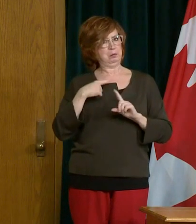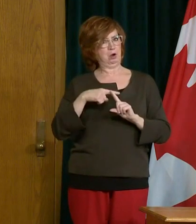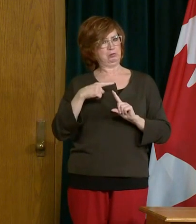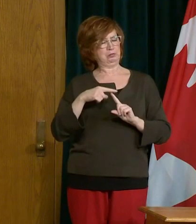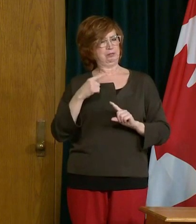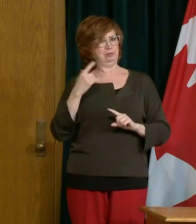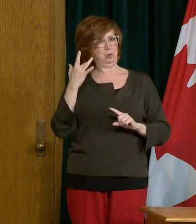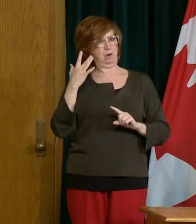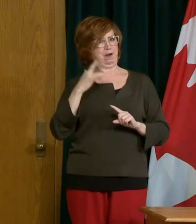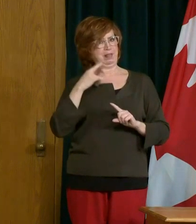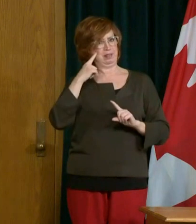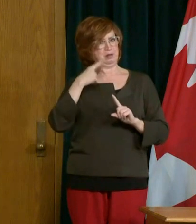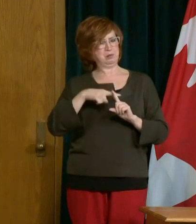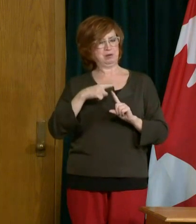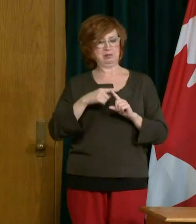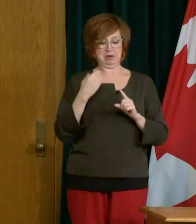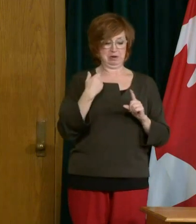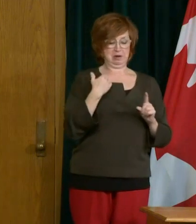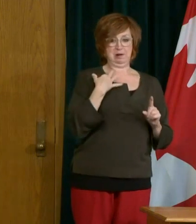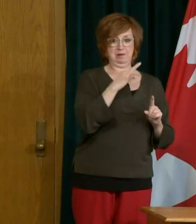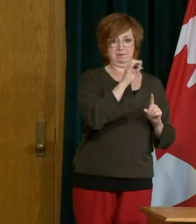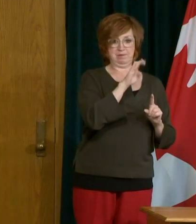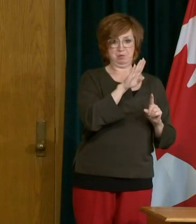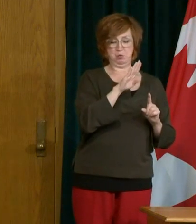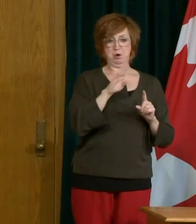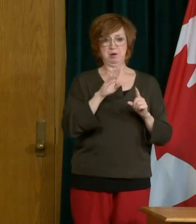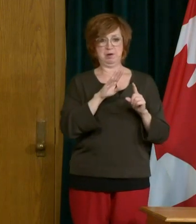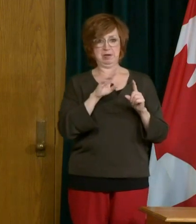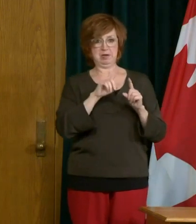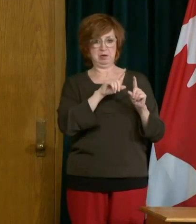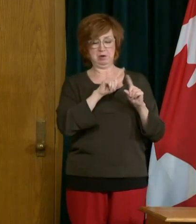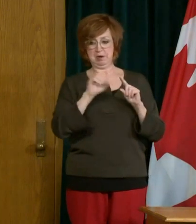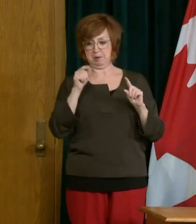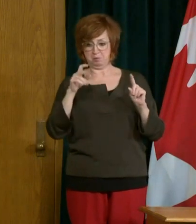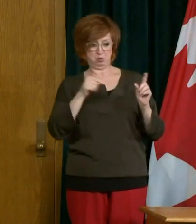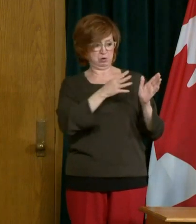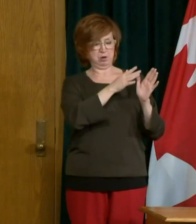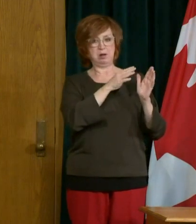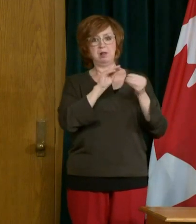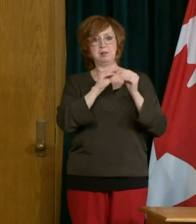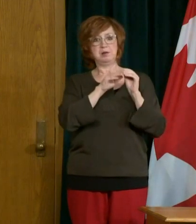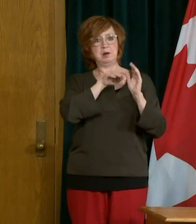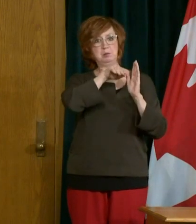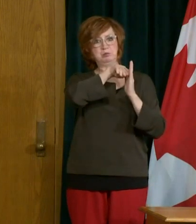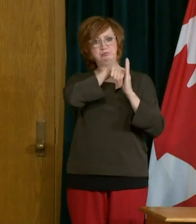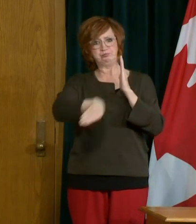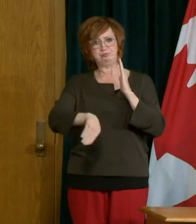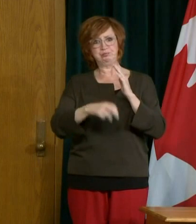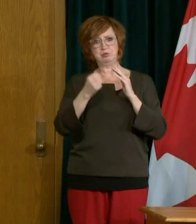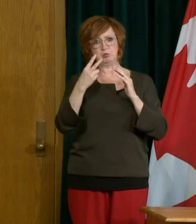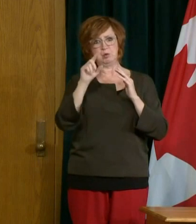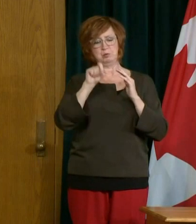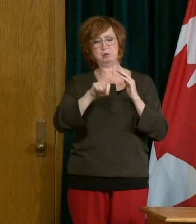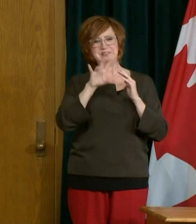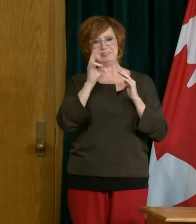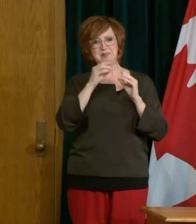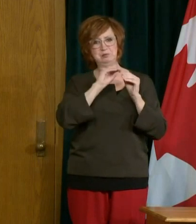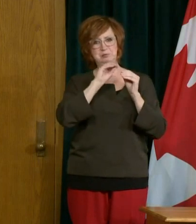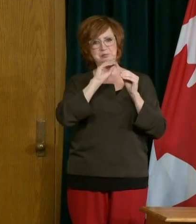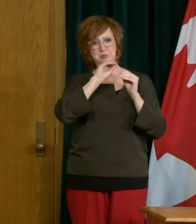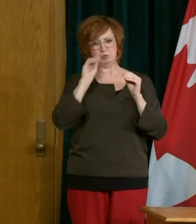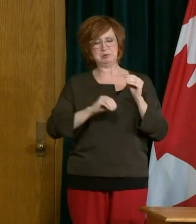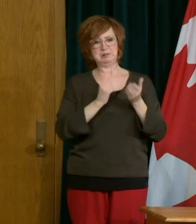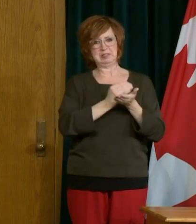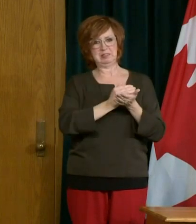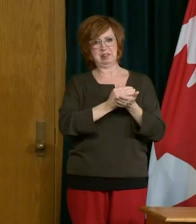April, the number of people working in Saskatchewan dropped by 12.7%. That is a huge number of jobs